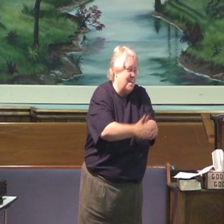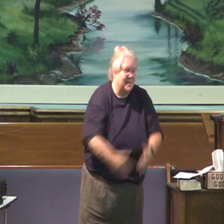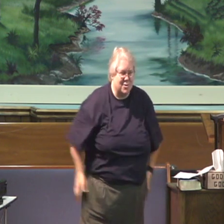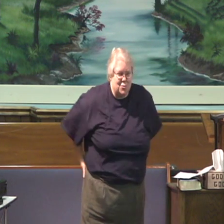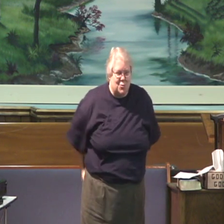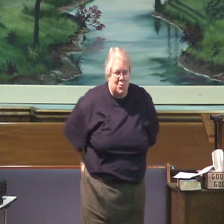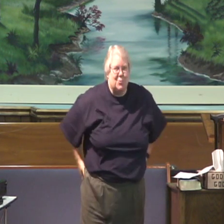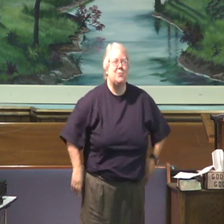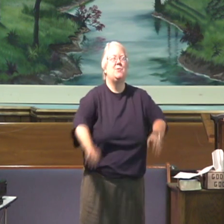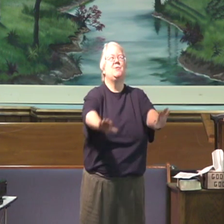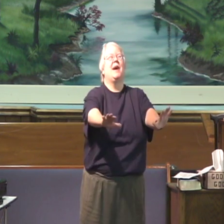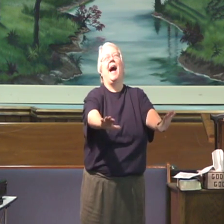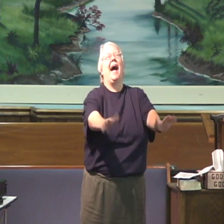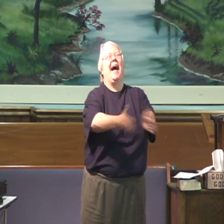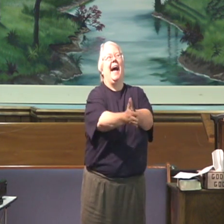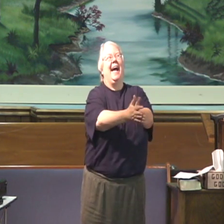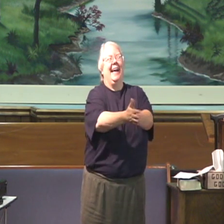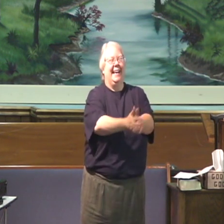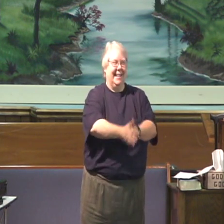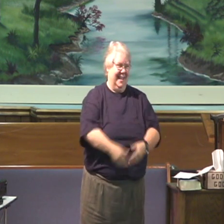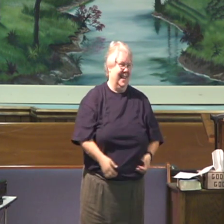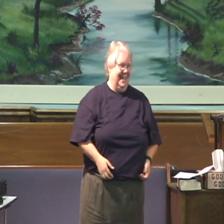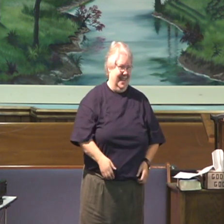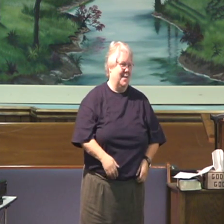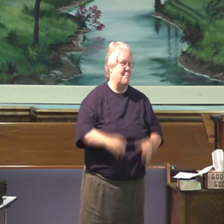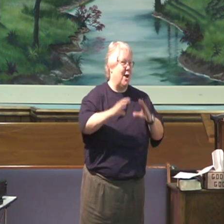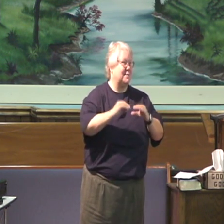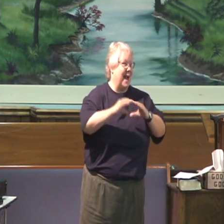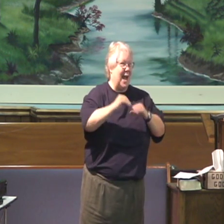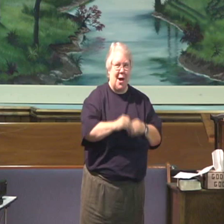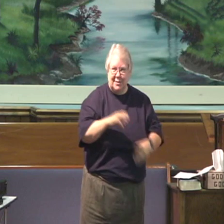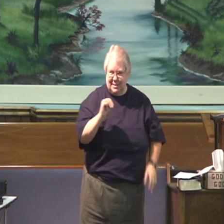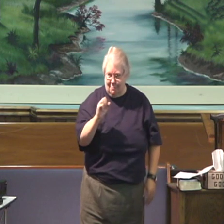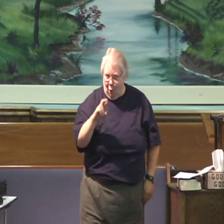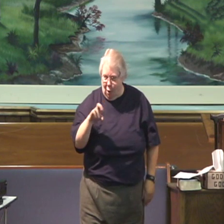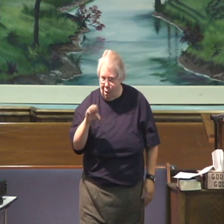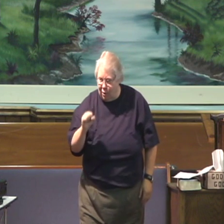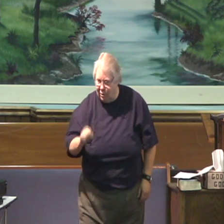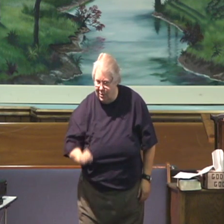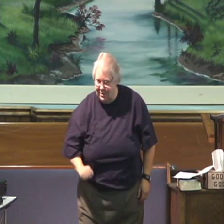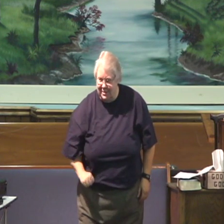More